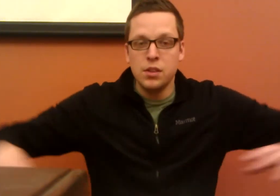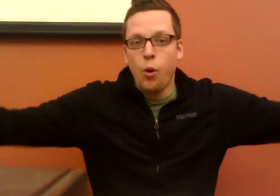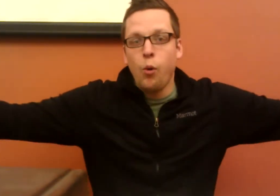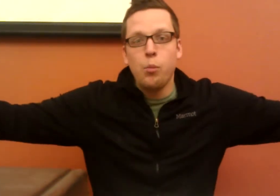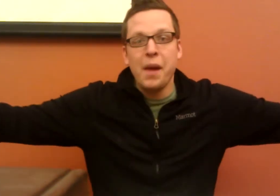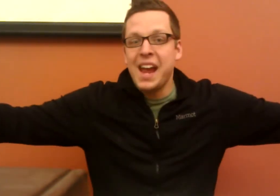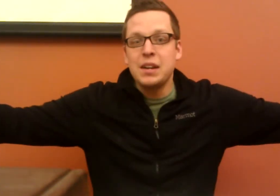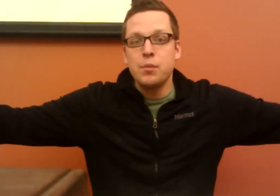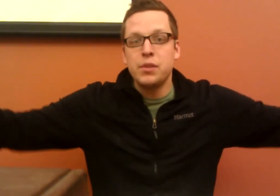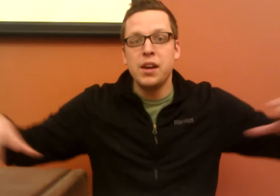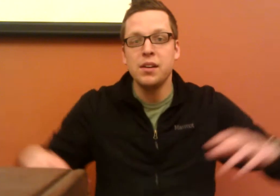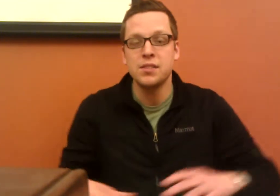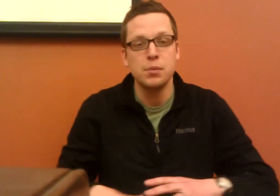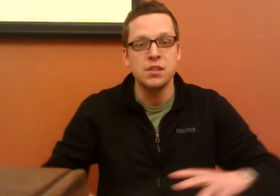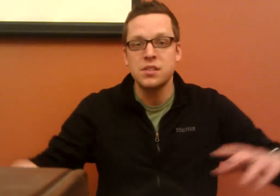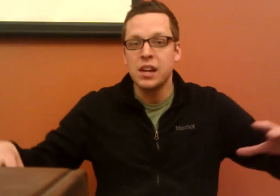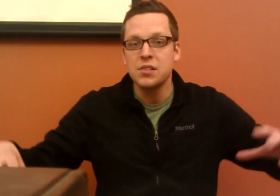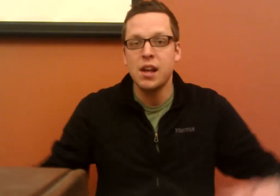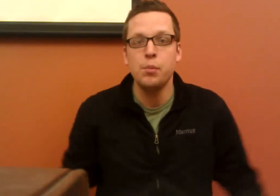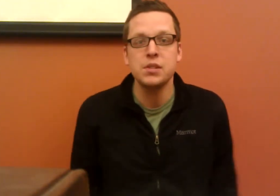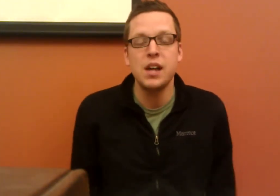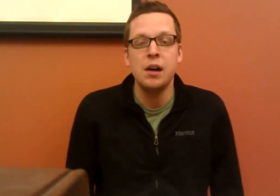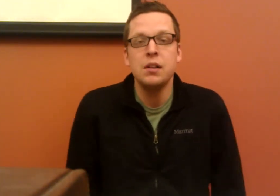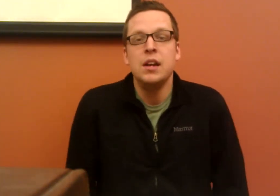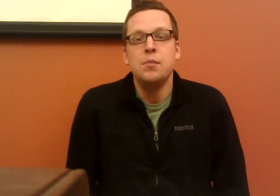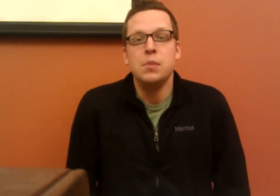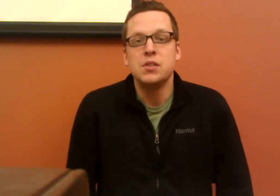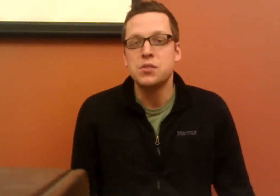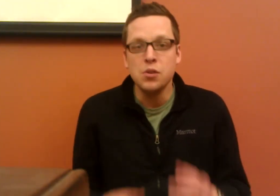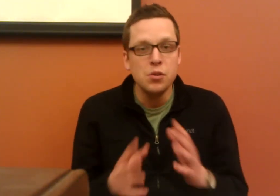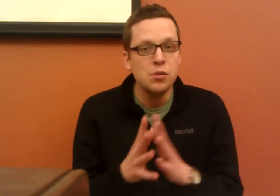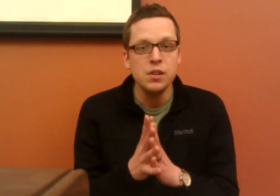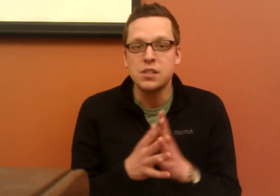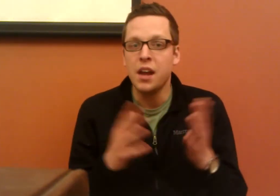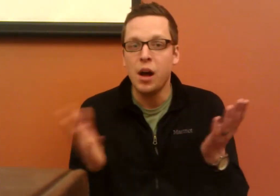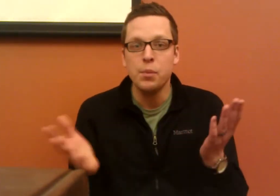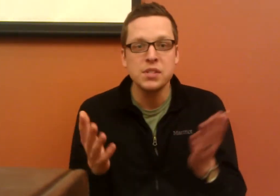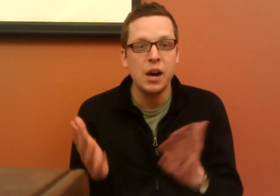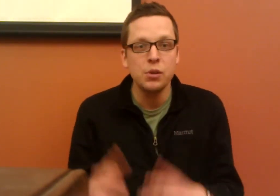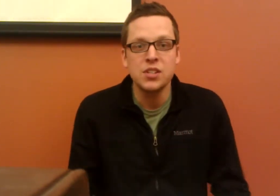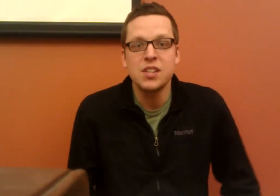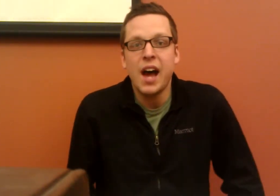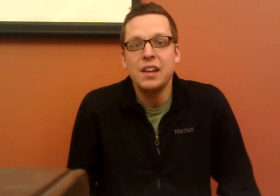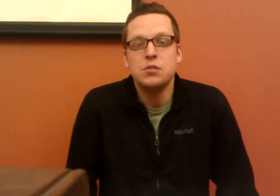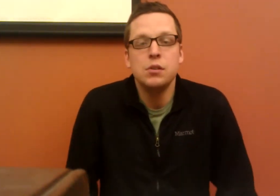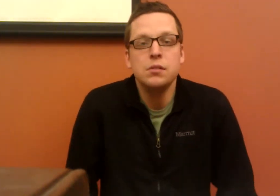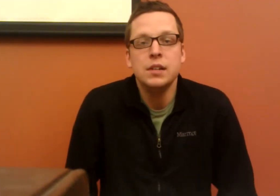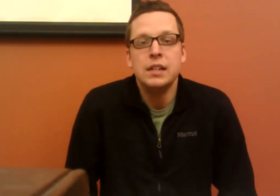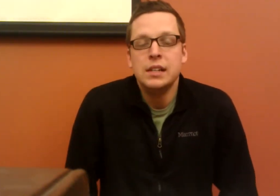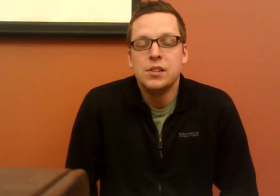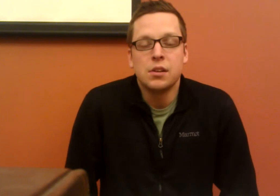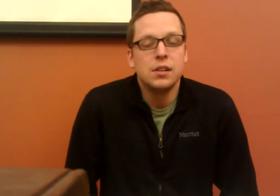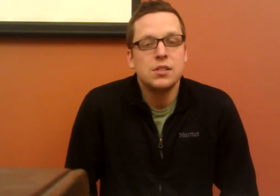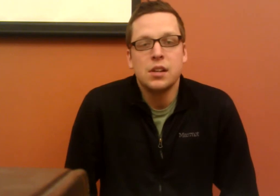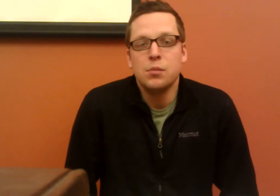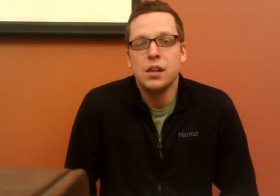be the whole band up there and some of the singers to help us out. And Miss Sue is going to help us out with the sign too. So it's going to be